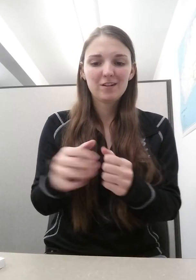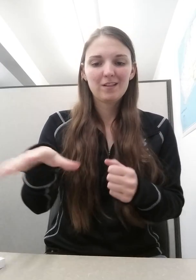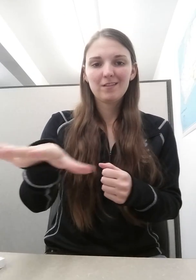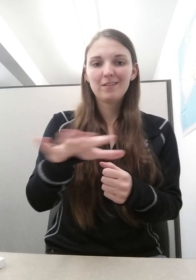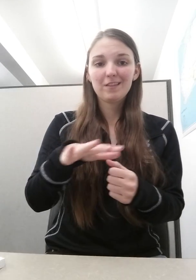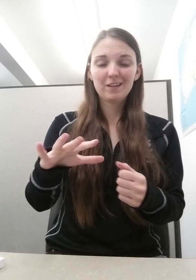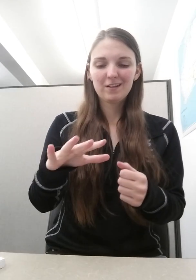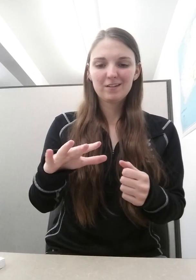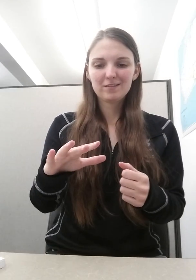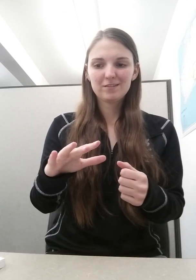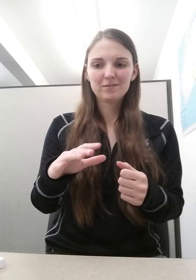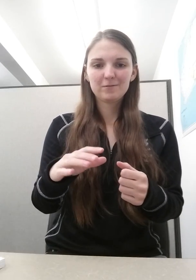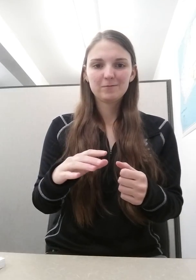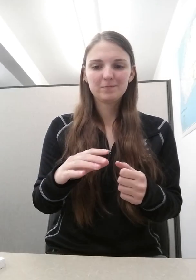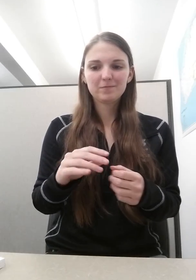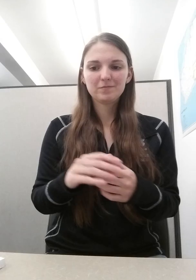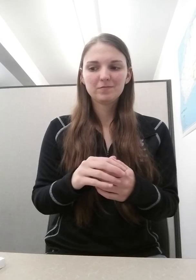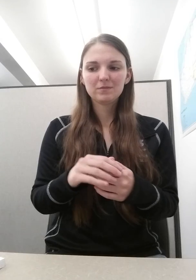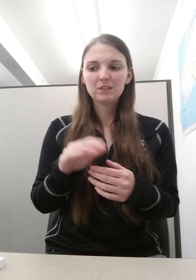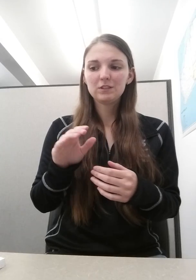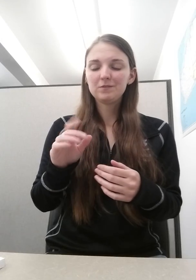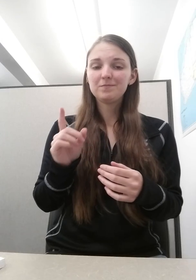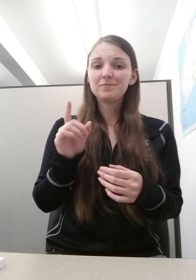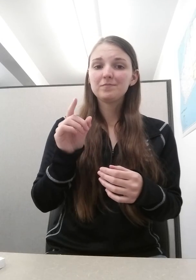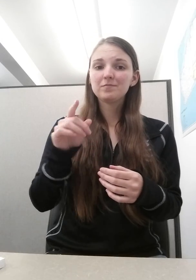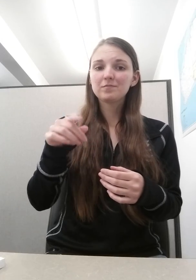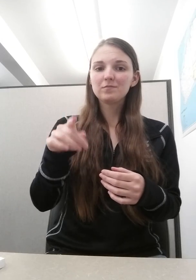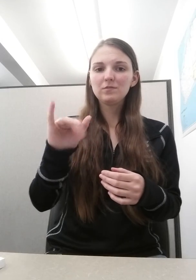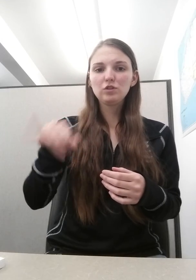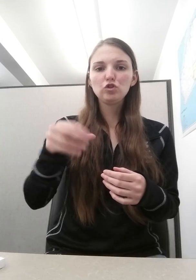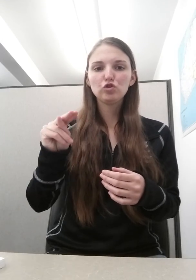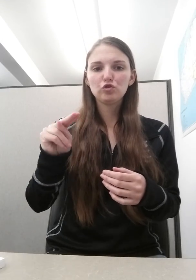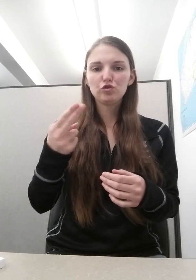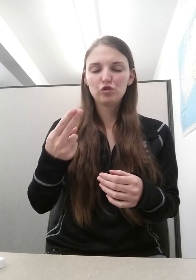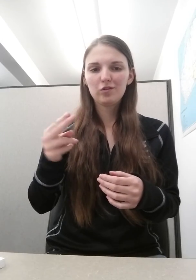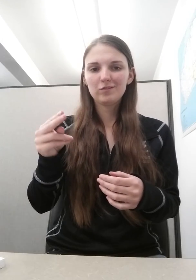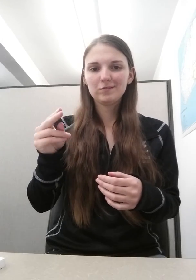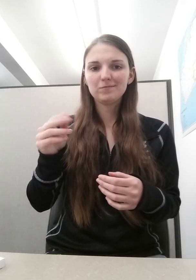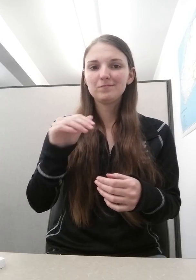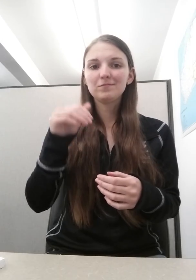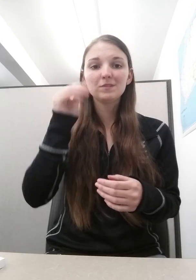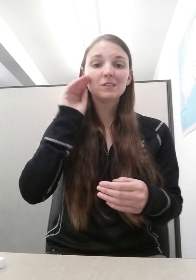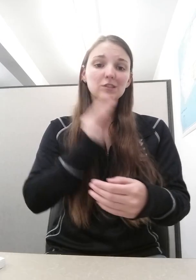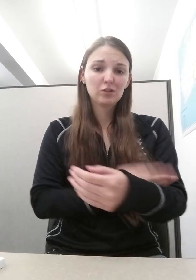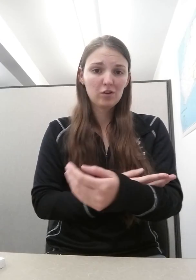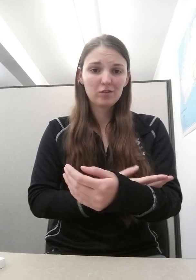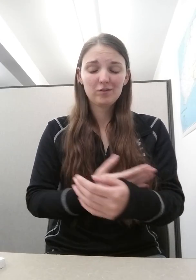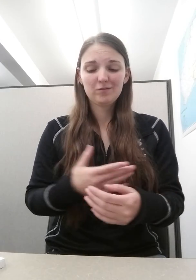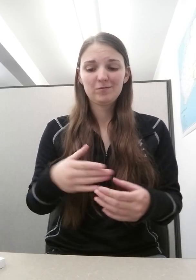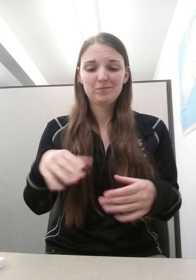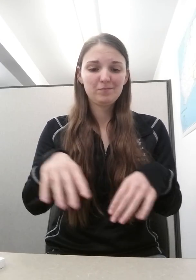father. So in addition to this very industrious man making money on his own, he was wise enough to marry a